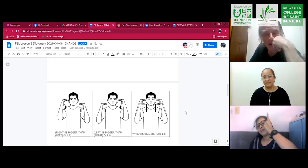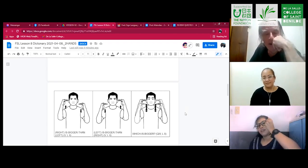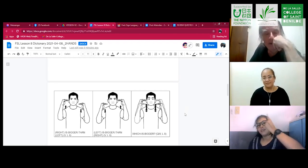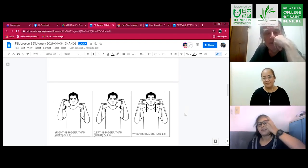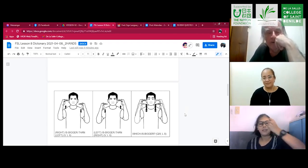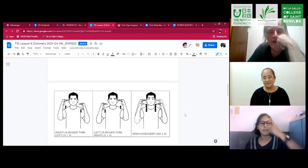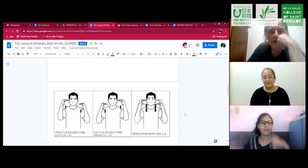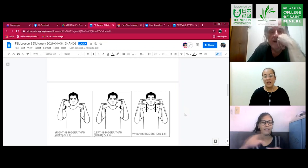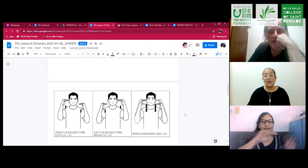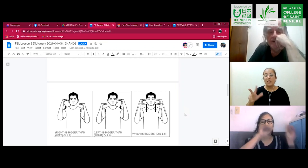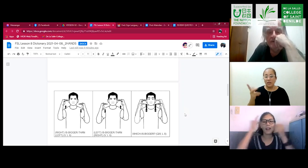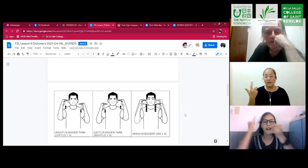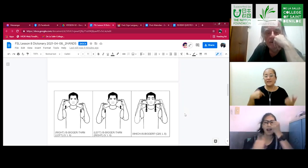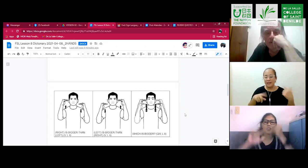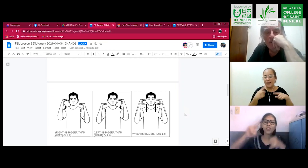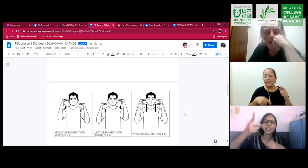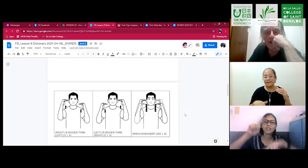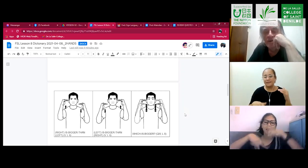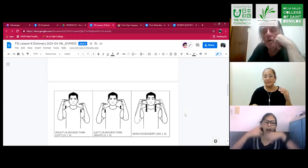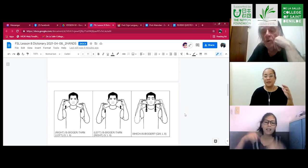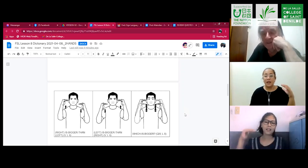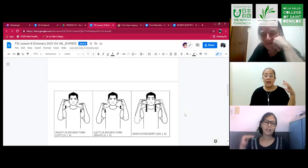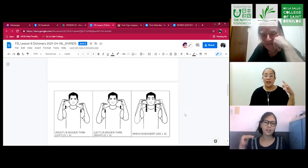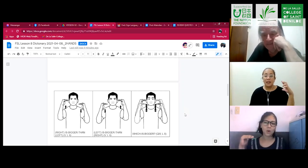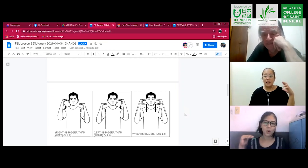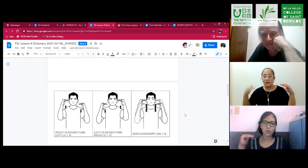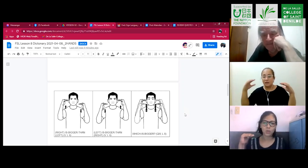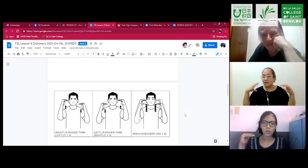And Okay, third I sign understand. is right is lower. Yeah.